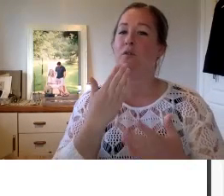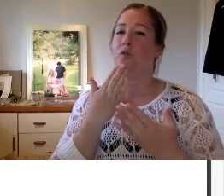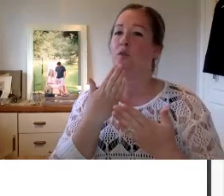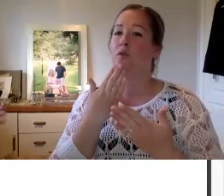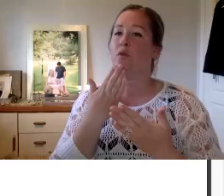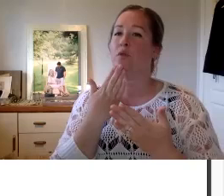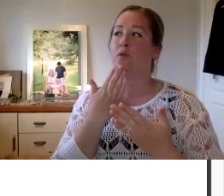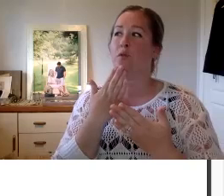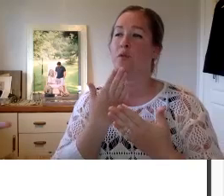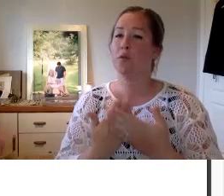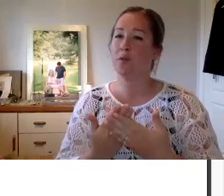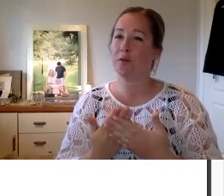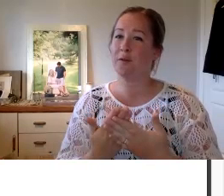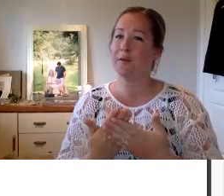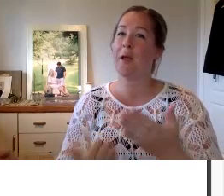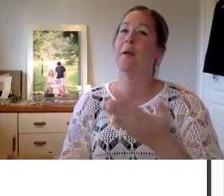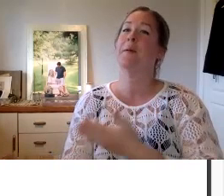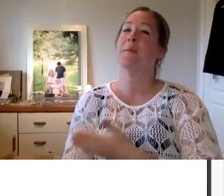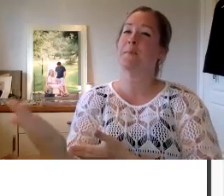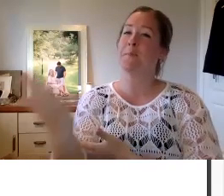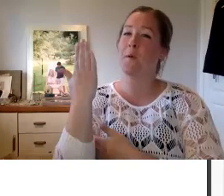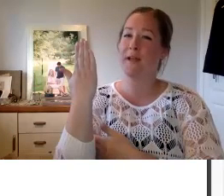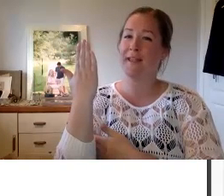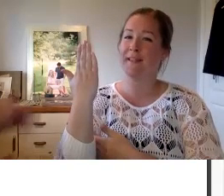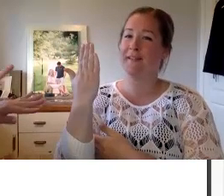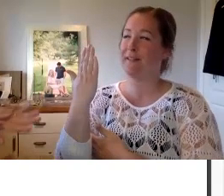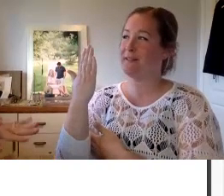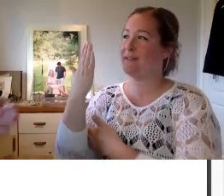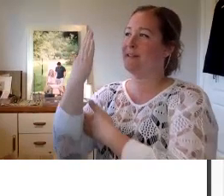Now we'll start with a little bit of the phrases. So good afternoon.